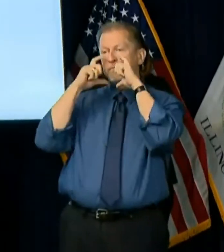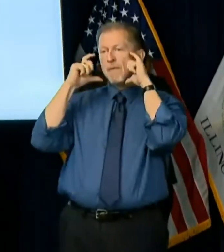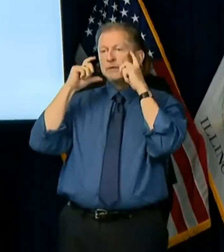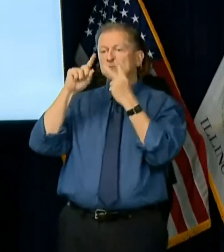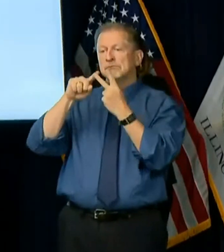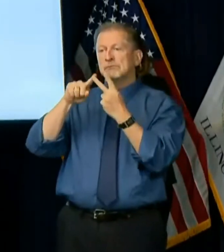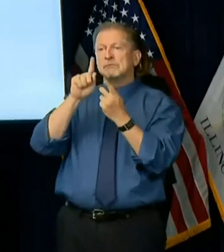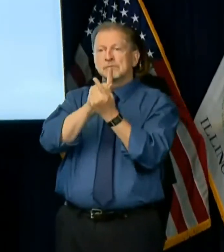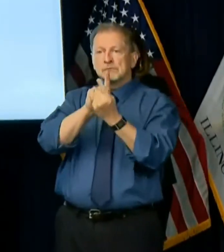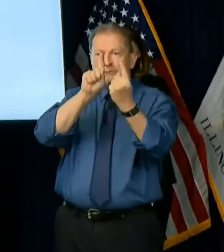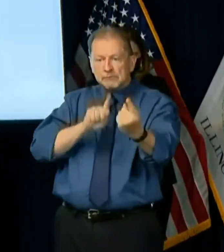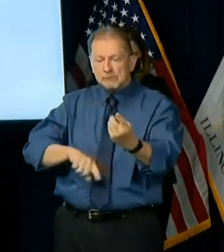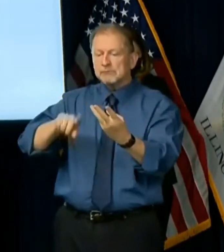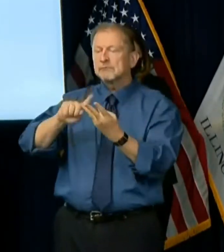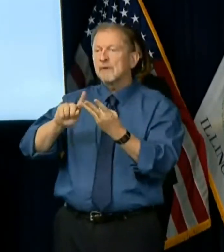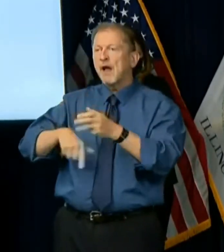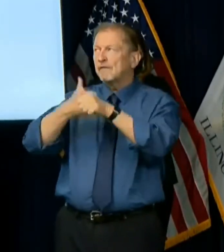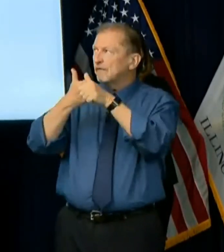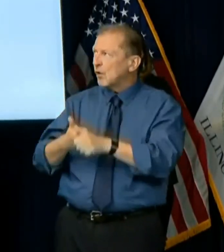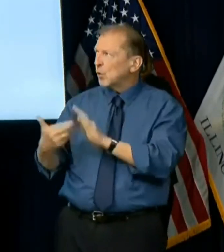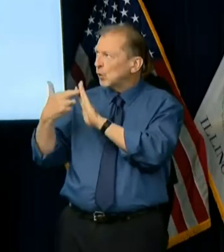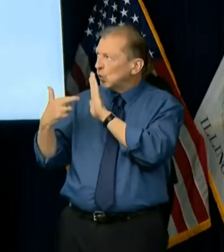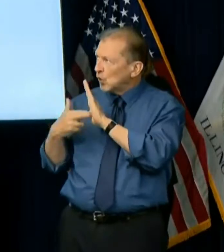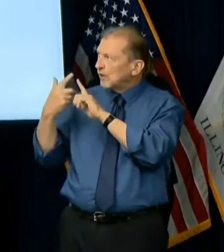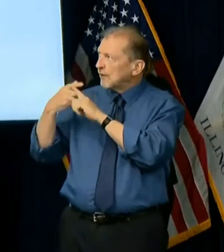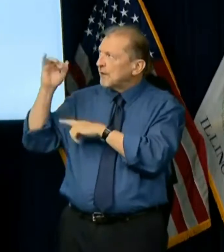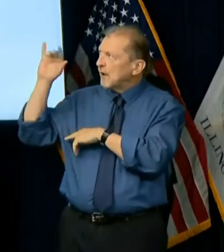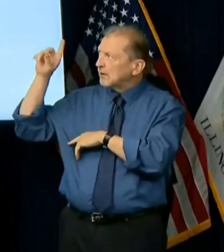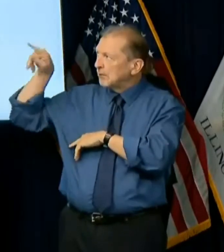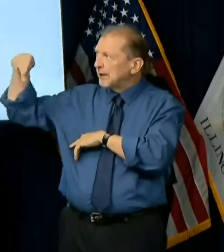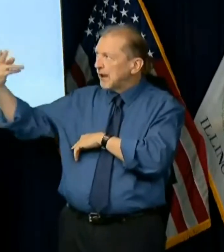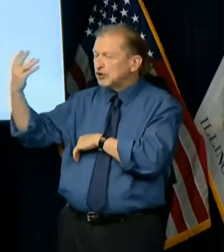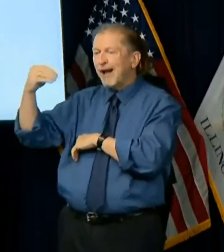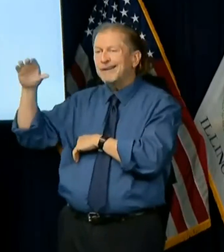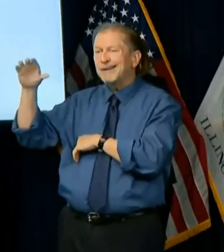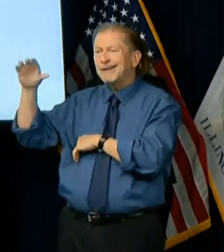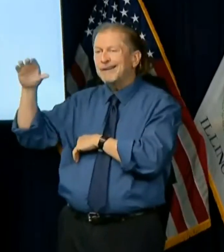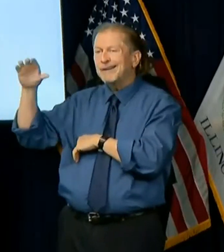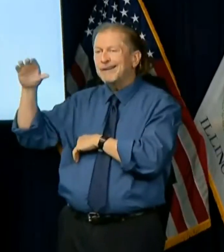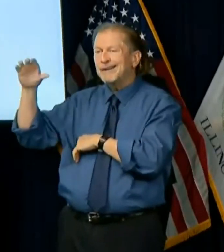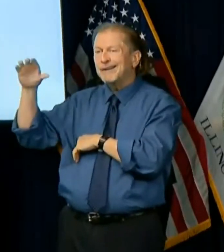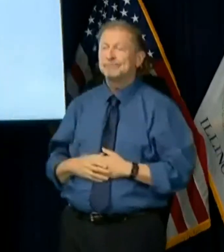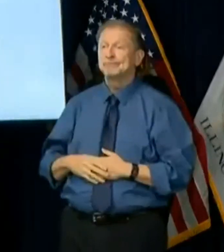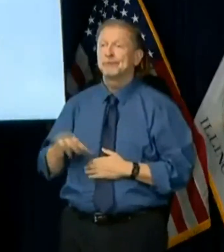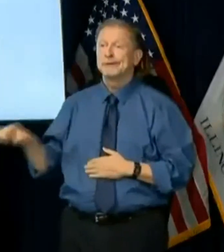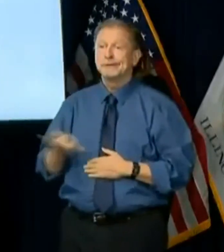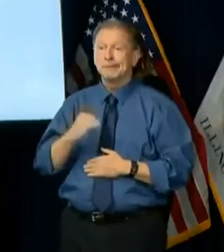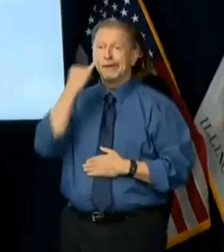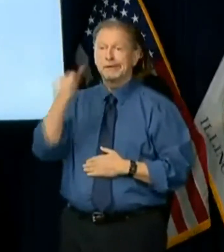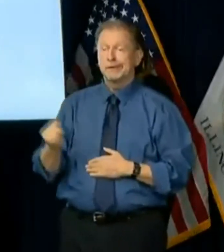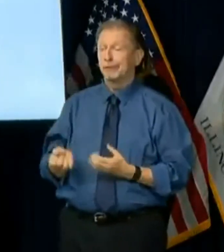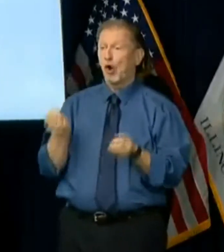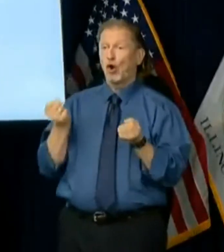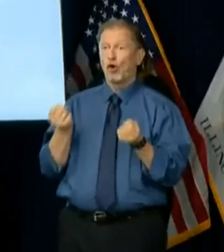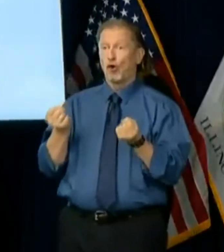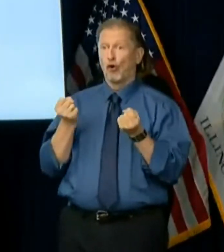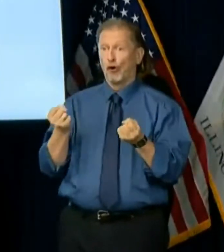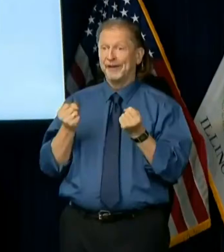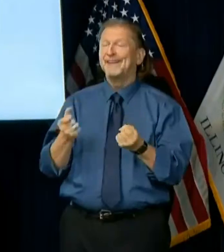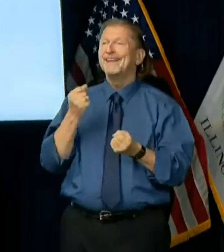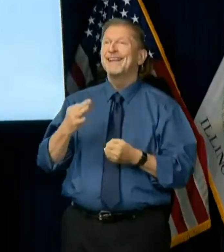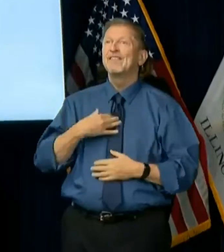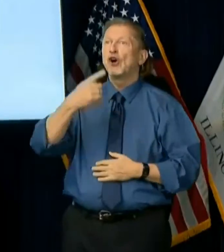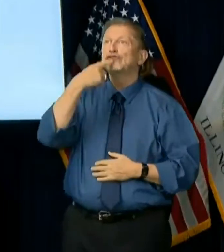the CDC and IDPH guidelines. Just like driving a car, when someone blows through a